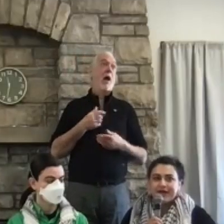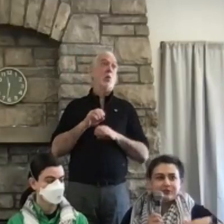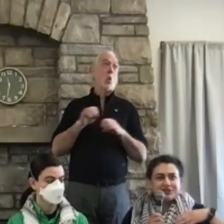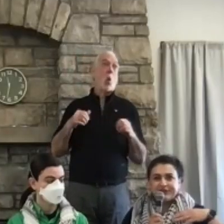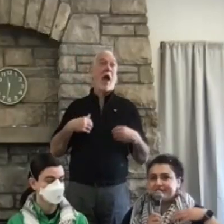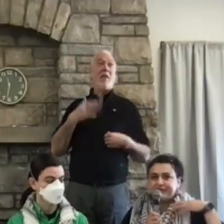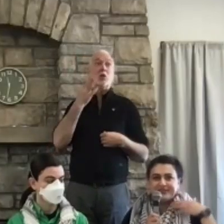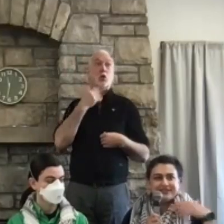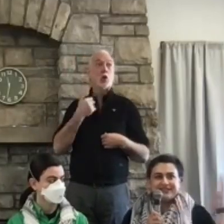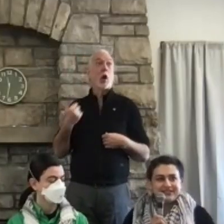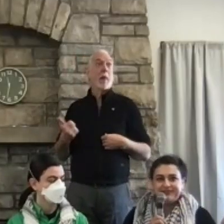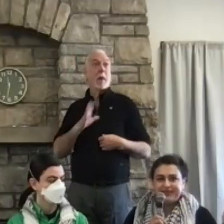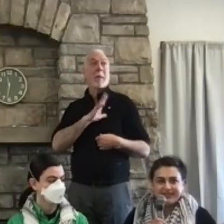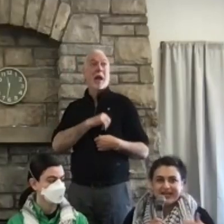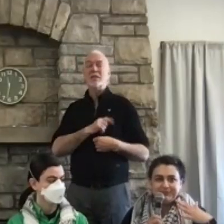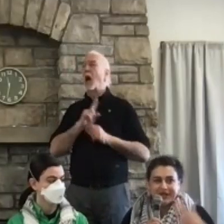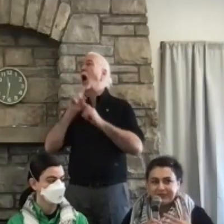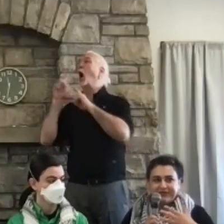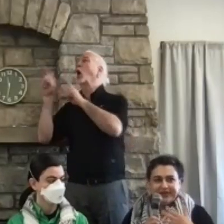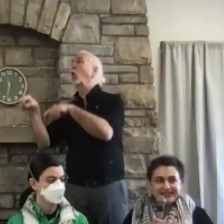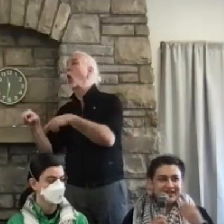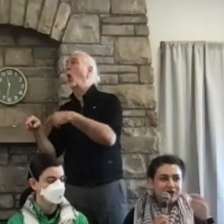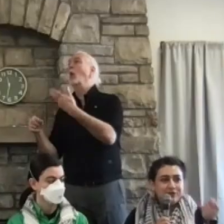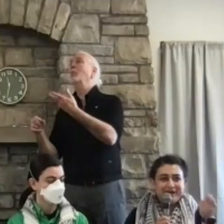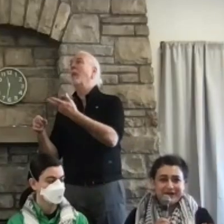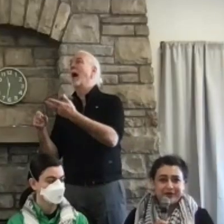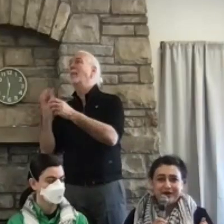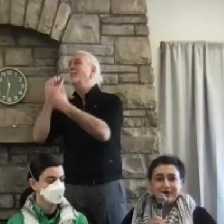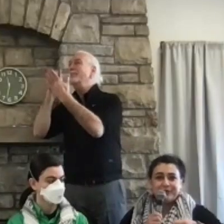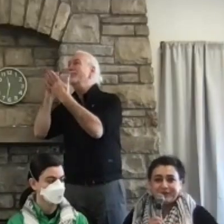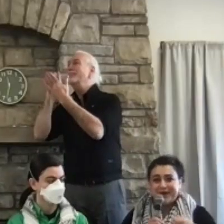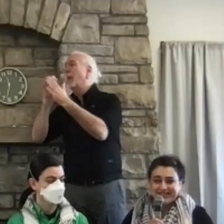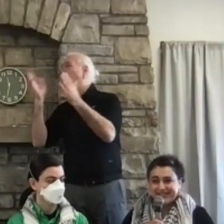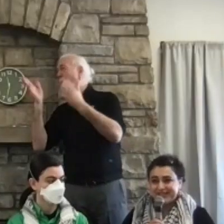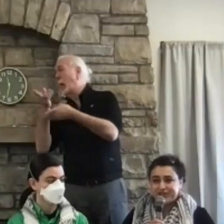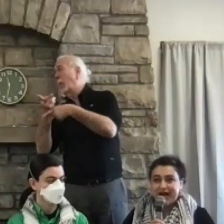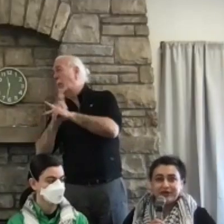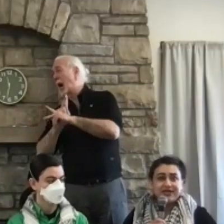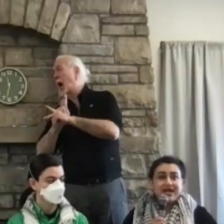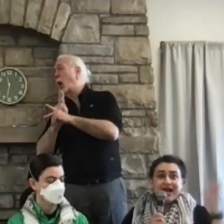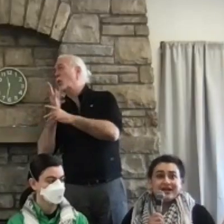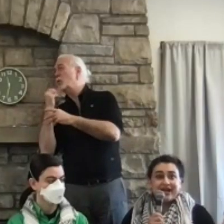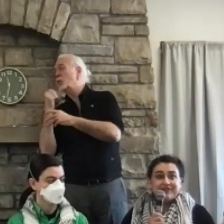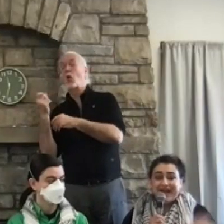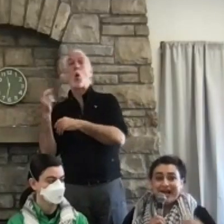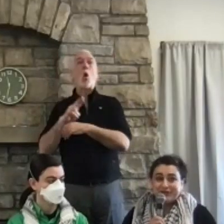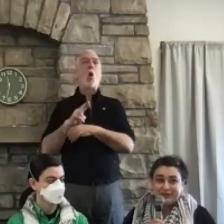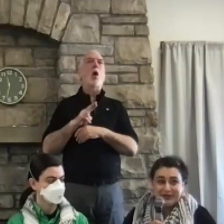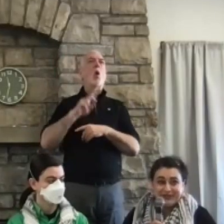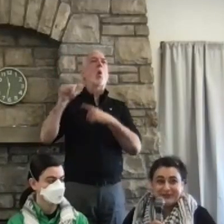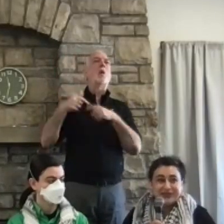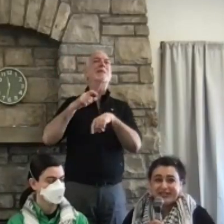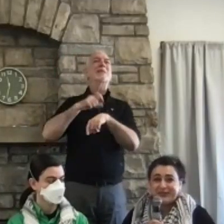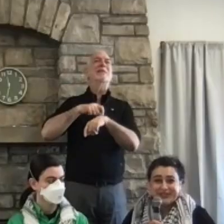sugar. If it was the season of figs, I'd pick up the figs and I'd go to my neighbor with the baskets as a child. And if that